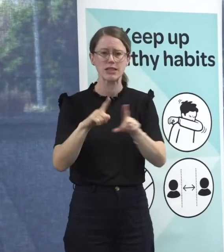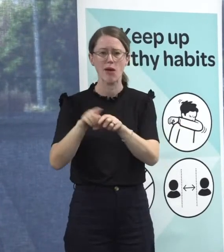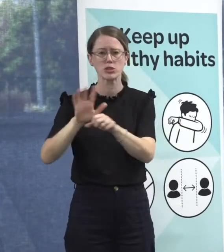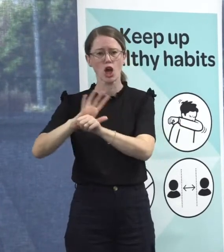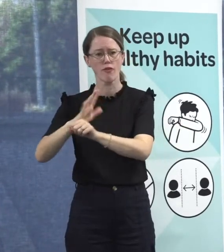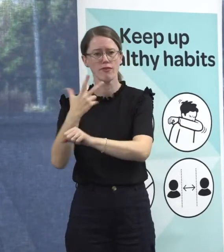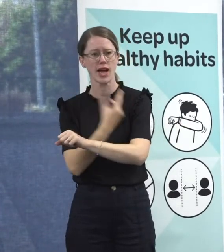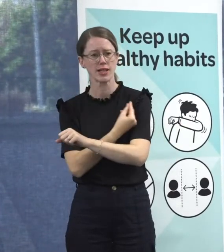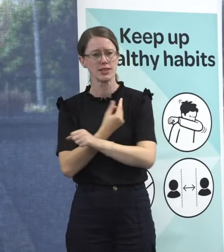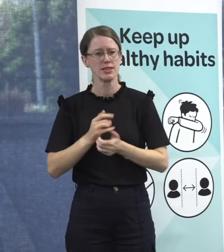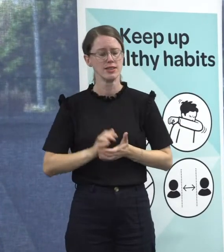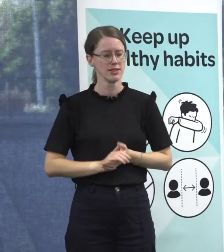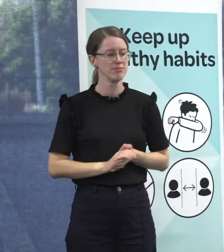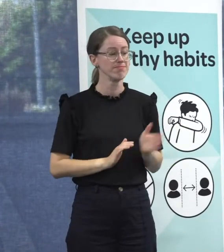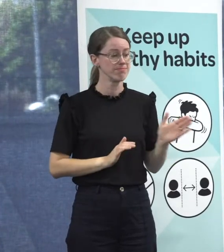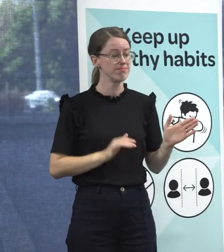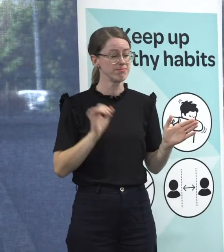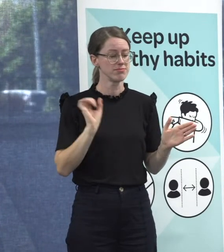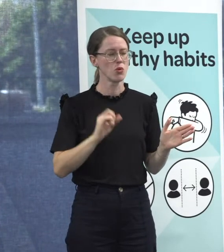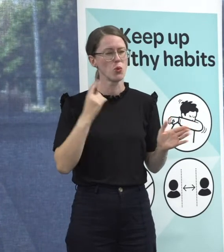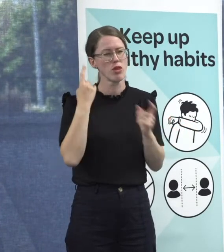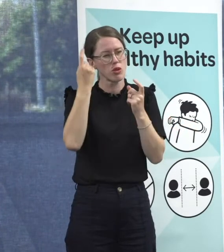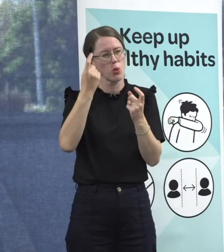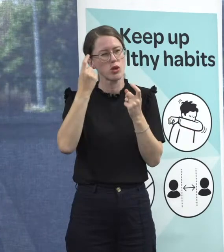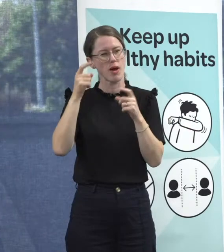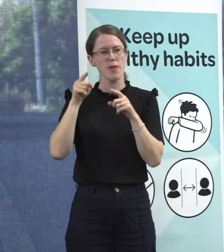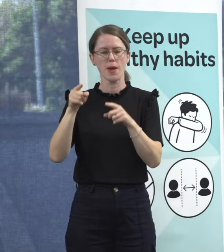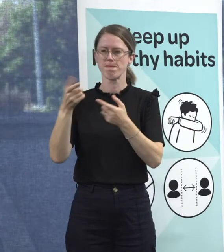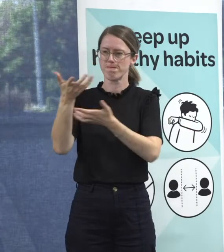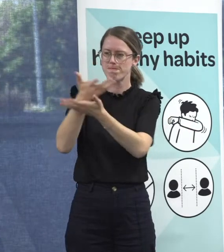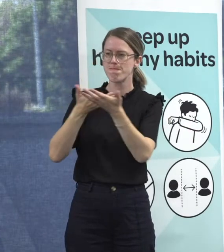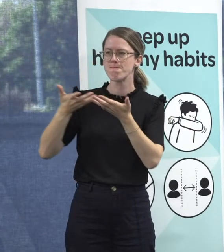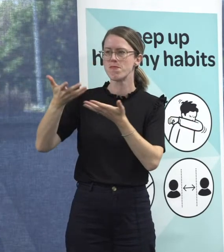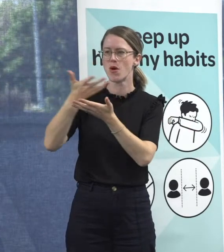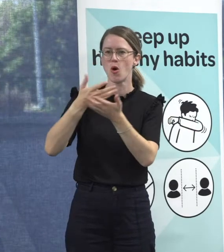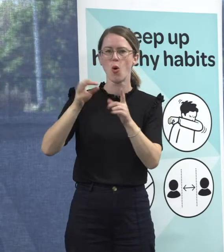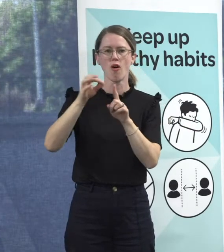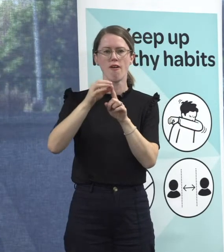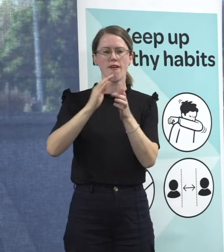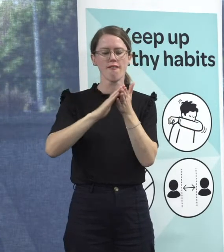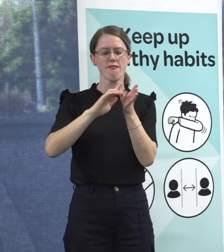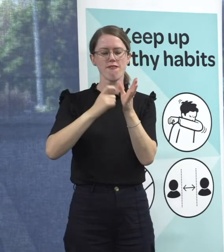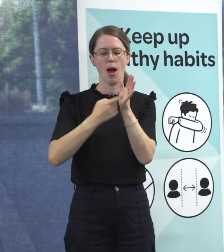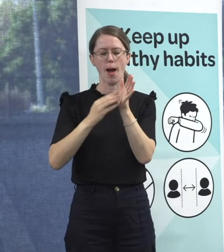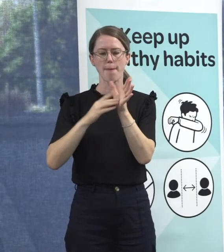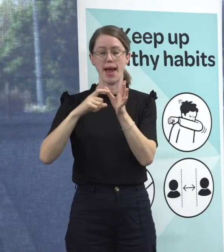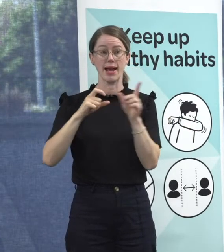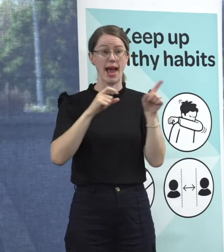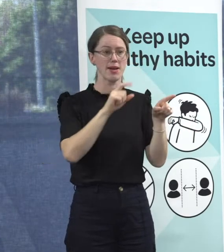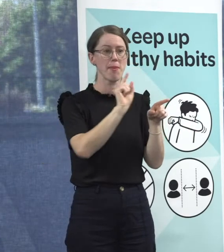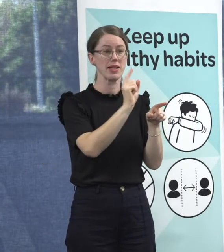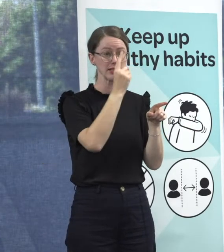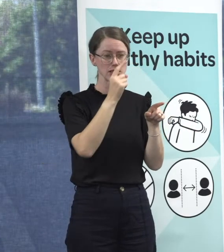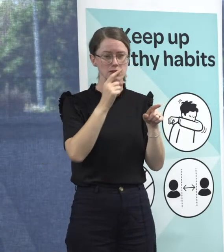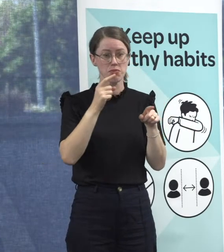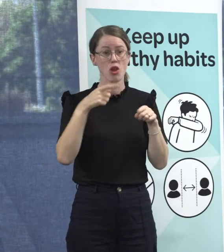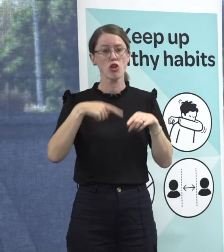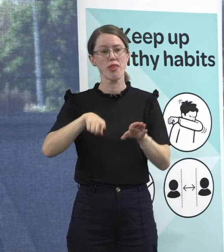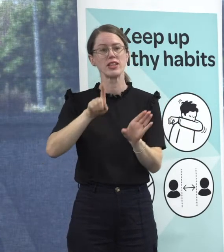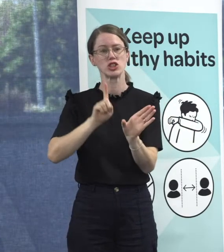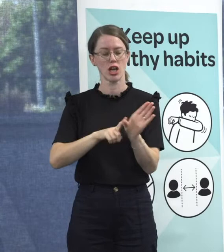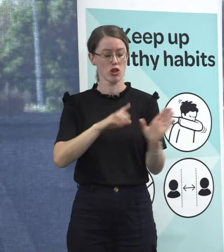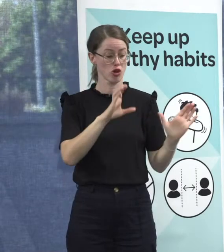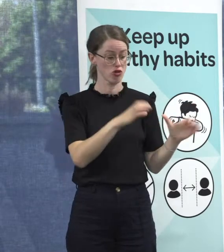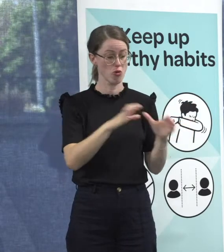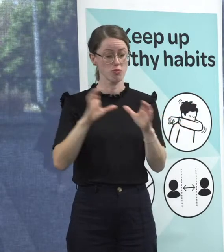COVID jabs? That's something that we've considered and talked about with both Pharmac and ministers, and you will have seen this year that actually the